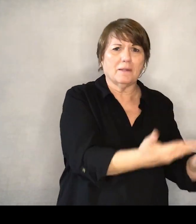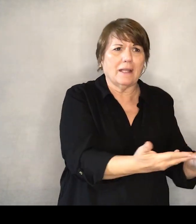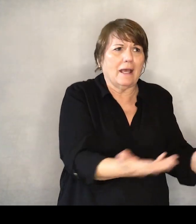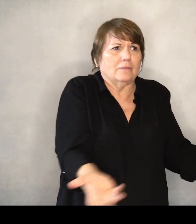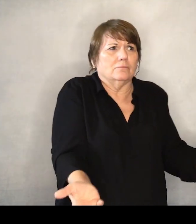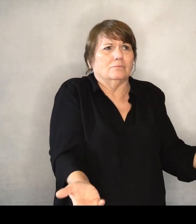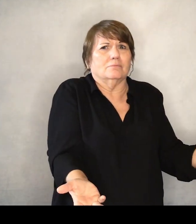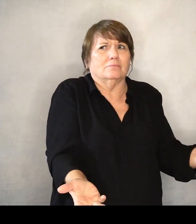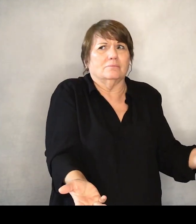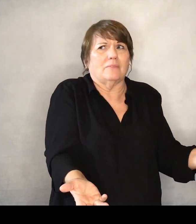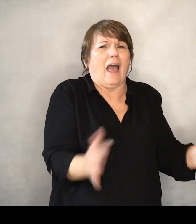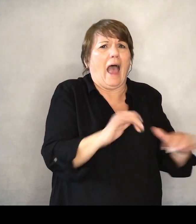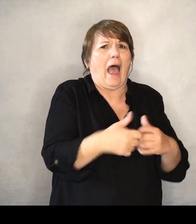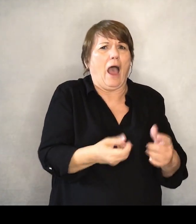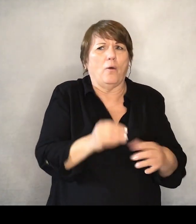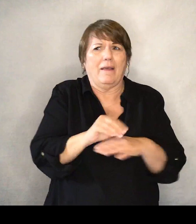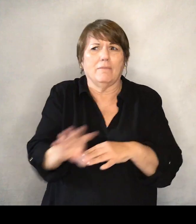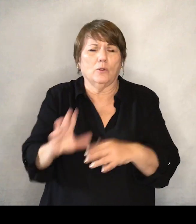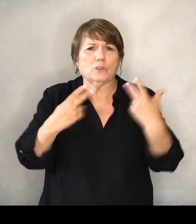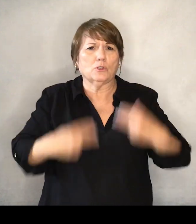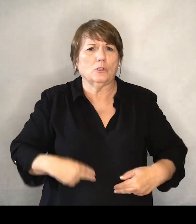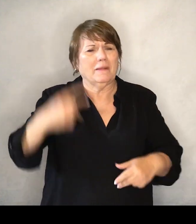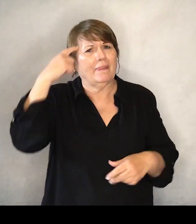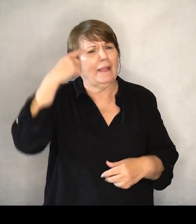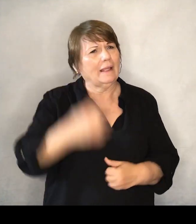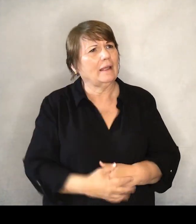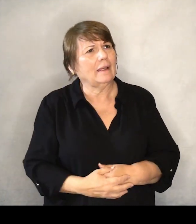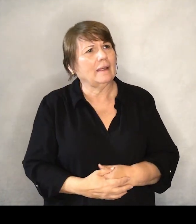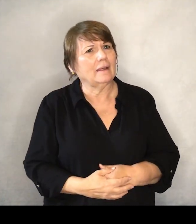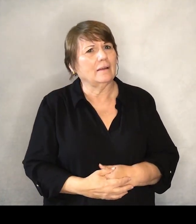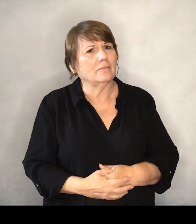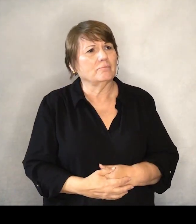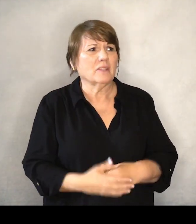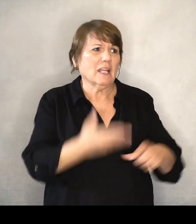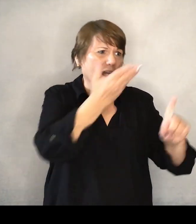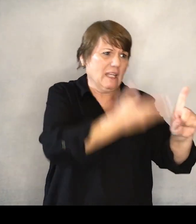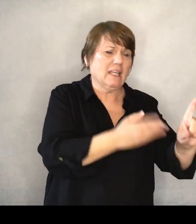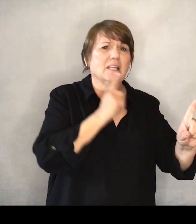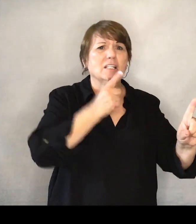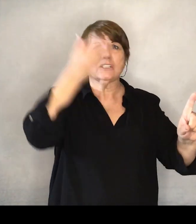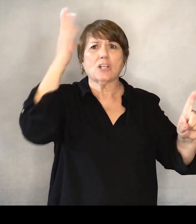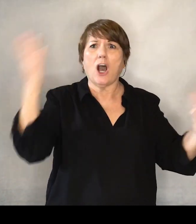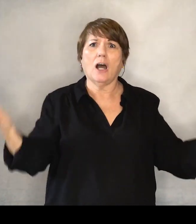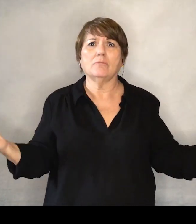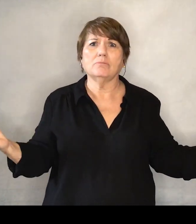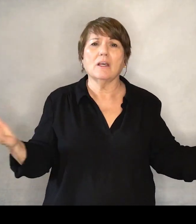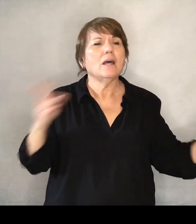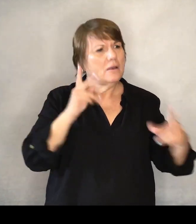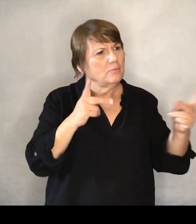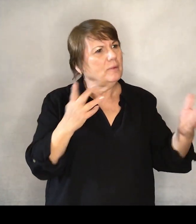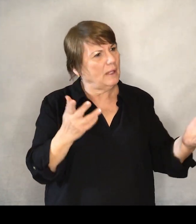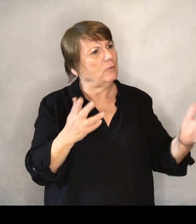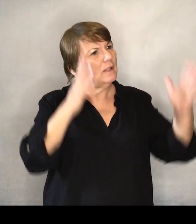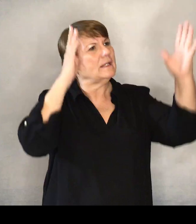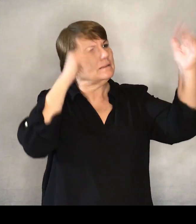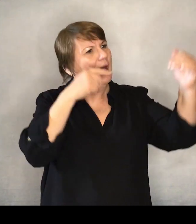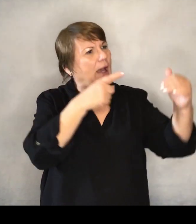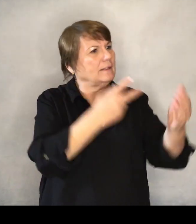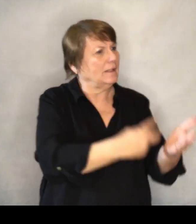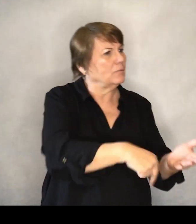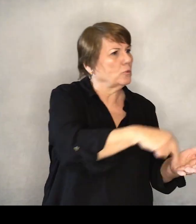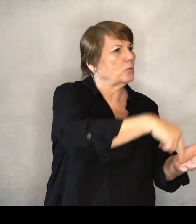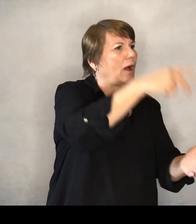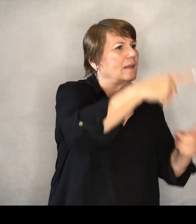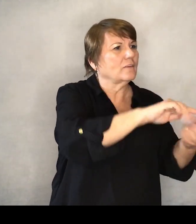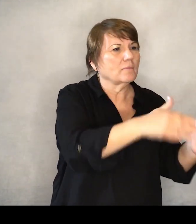difference would that make to us? I mean, he's God, after all. Everybody would expect him to be able to rise from the